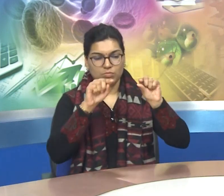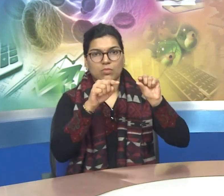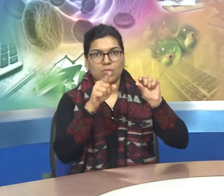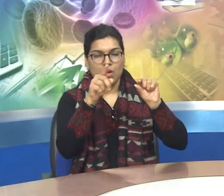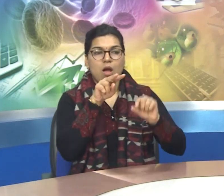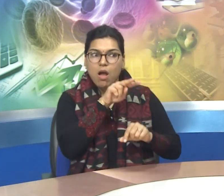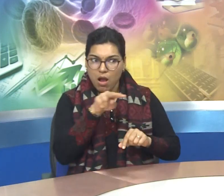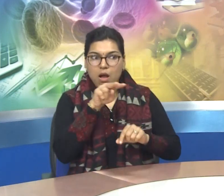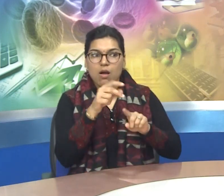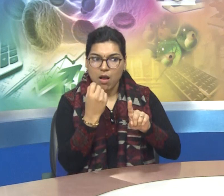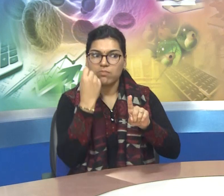Sources.